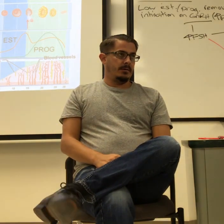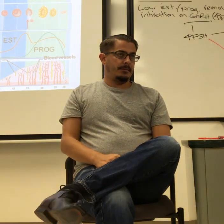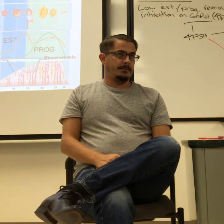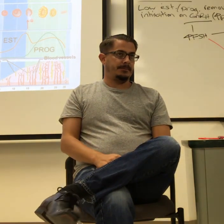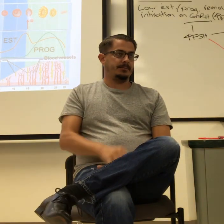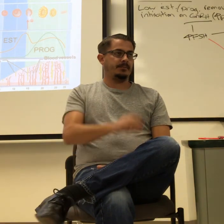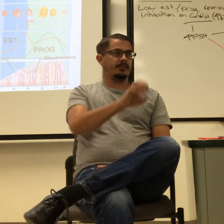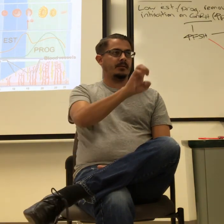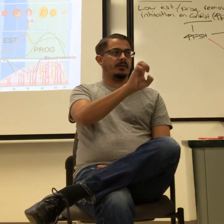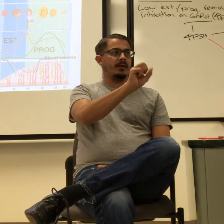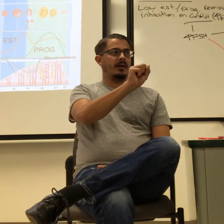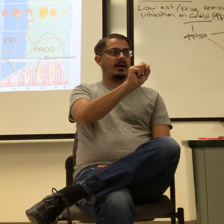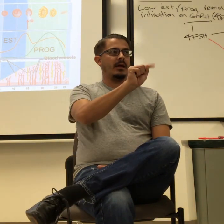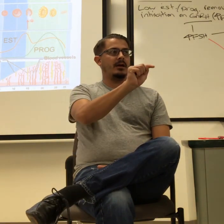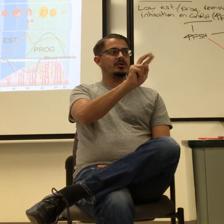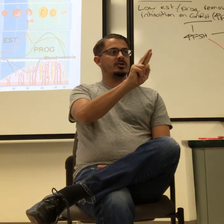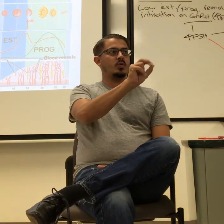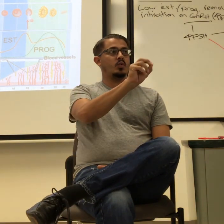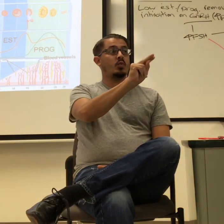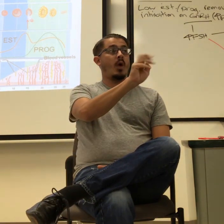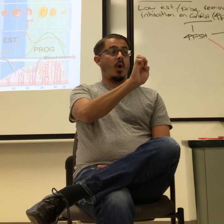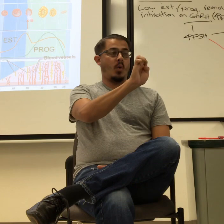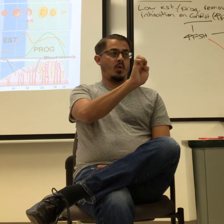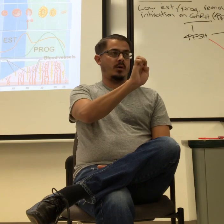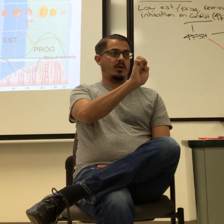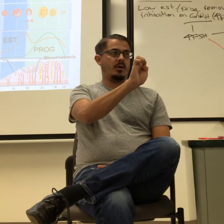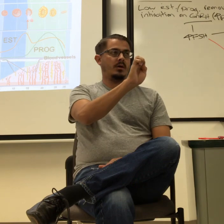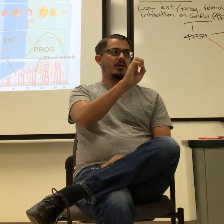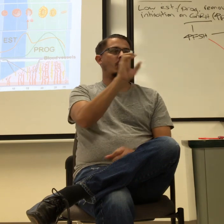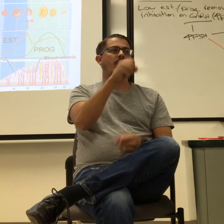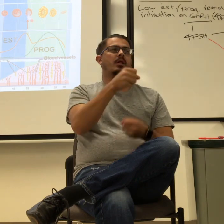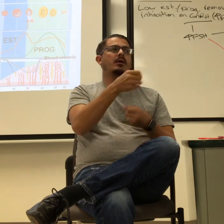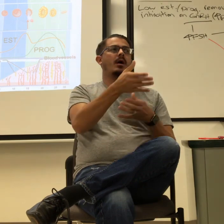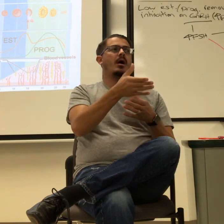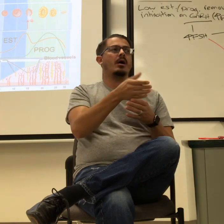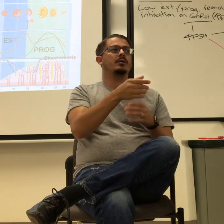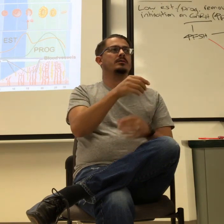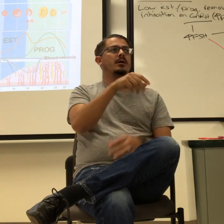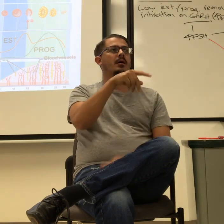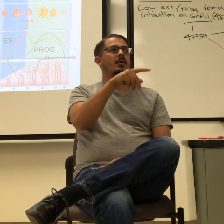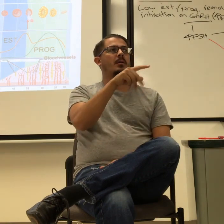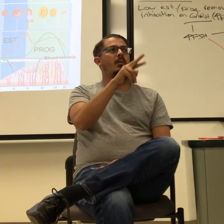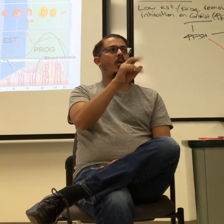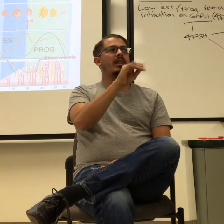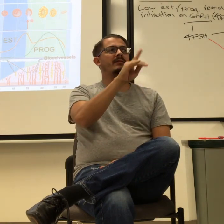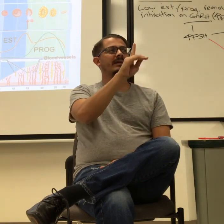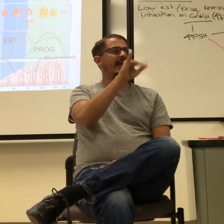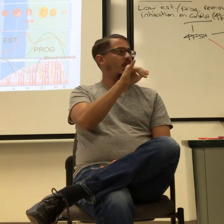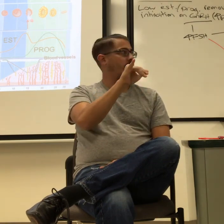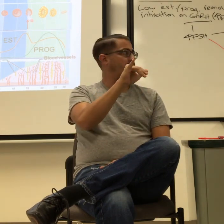estrone, I'll draw a red arrow from here to there, it's going to cause the proliferative phase.